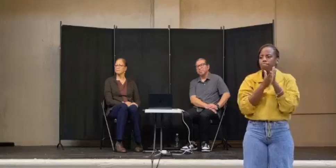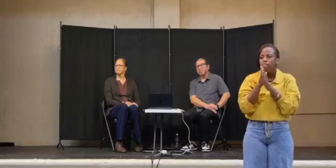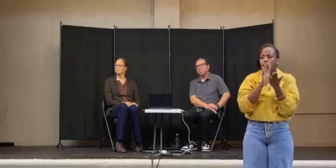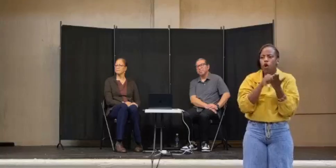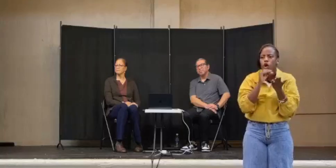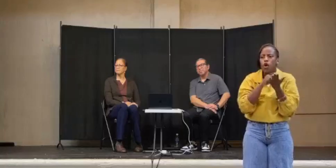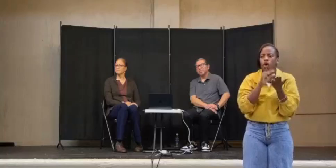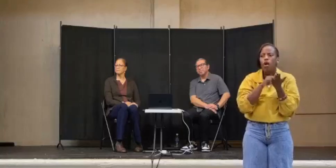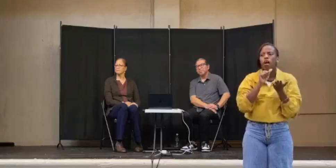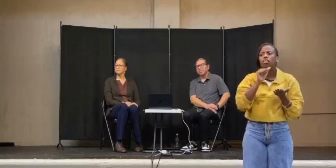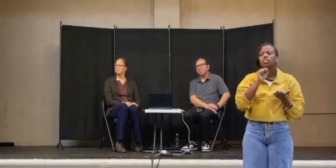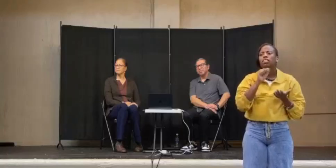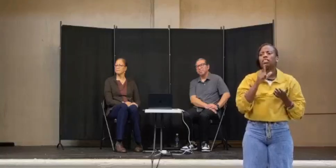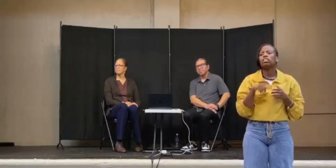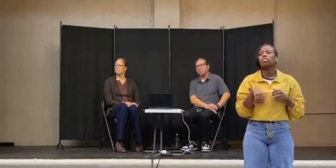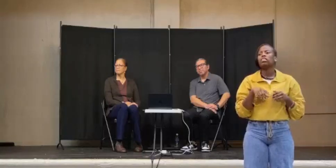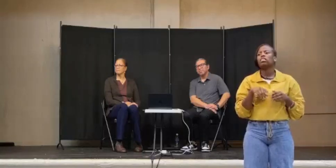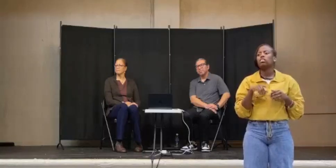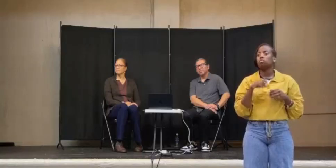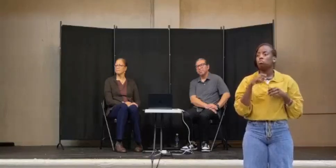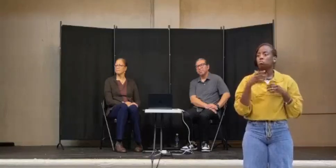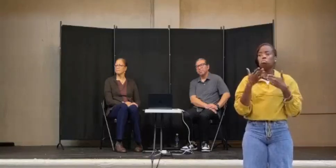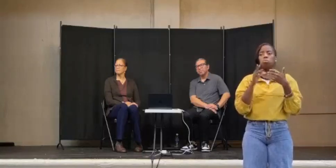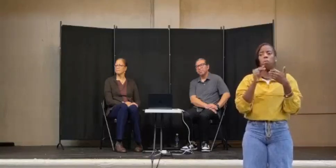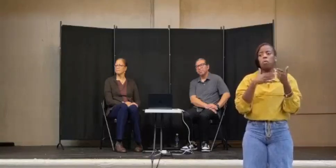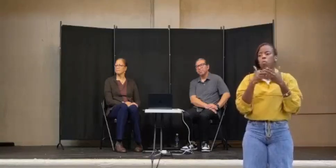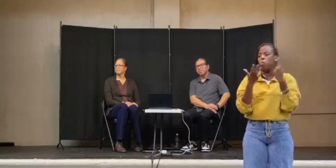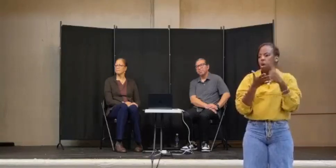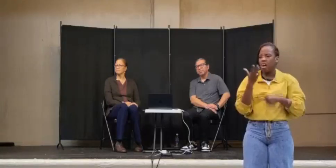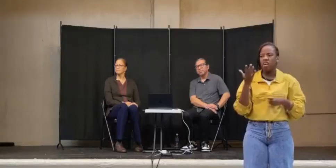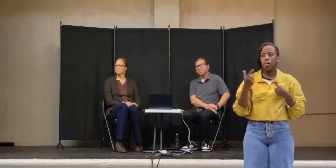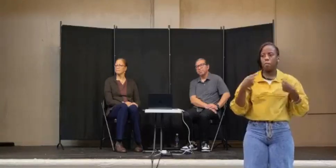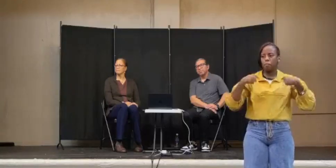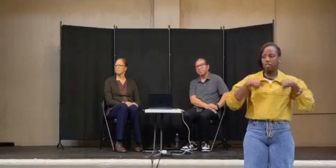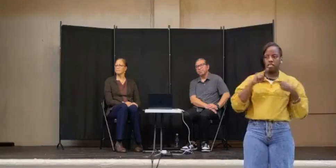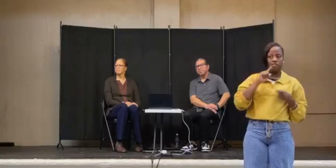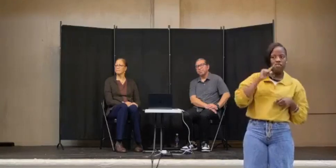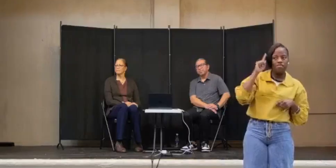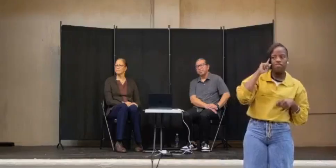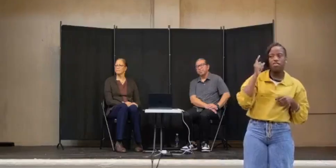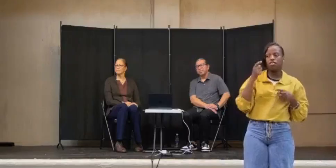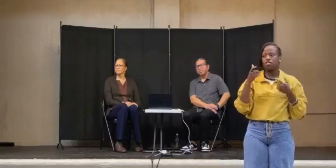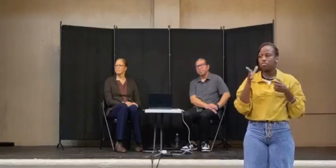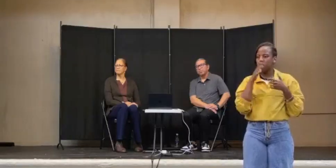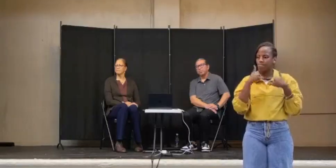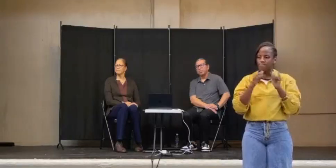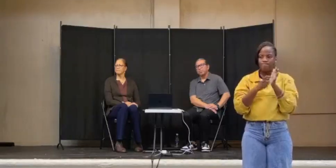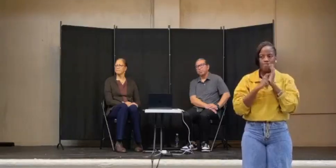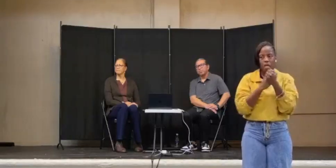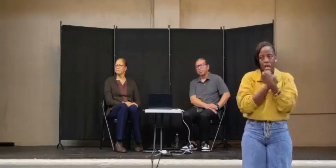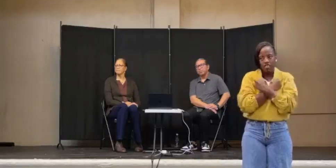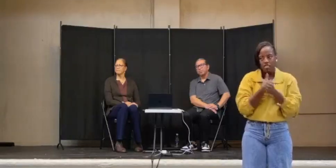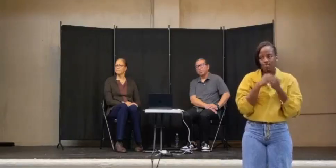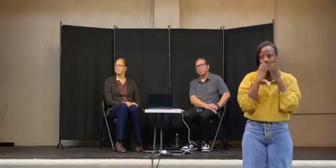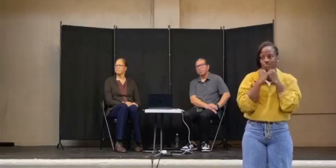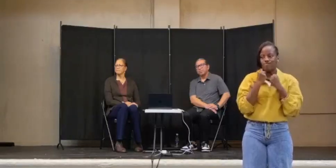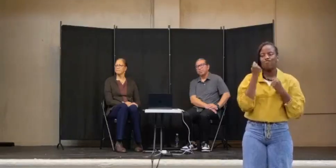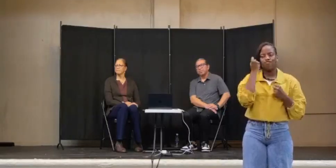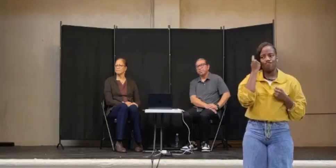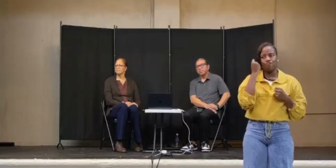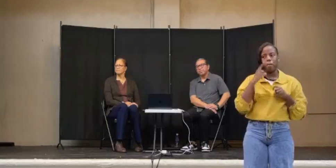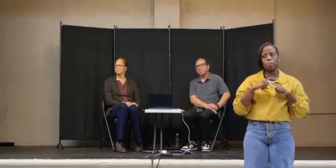And there was a lot of things she didn't know, but she was very motivated to learn American Sign Language for me, no matter what. She knew I was deaf,